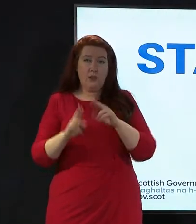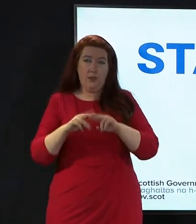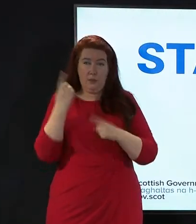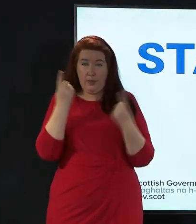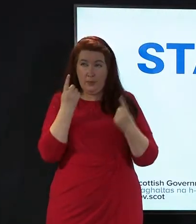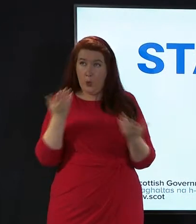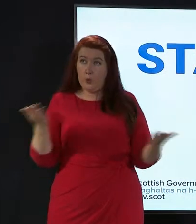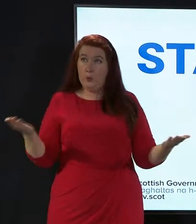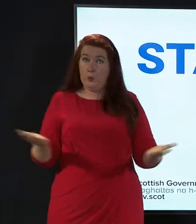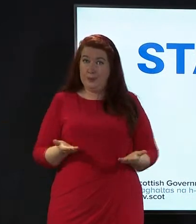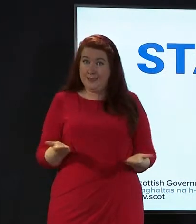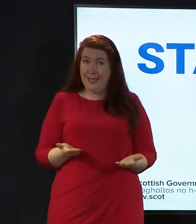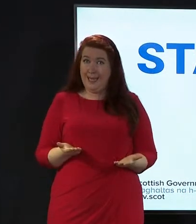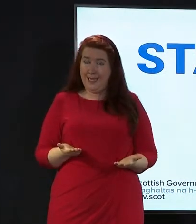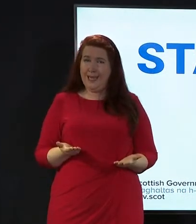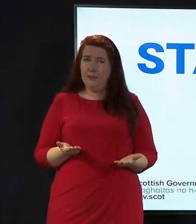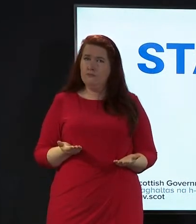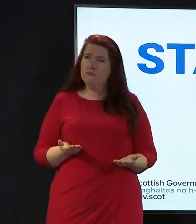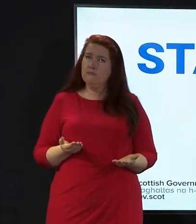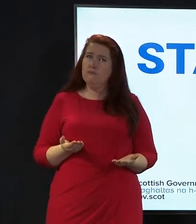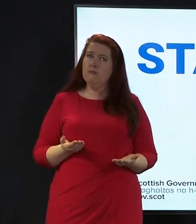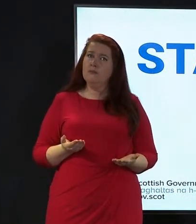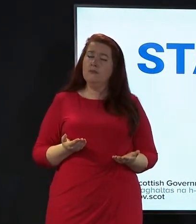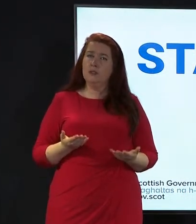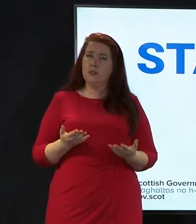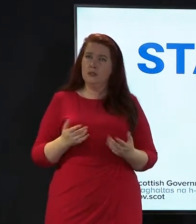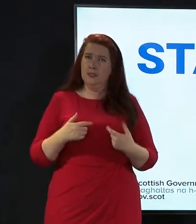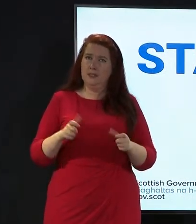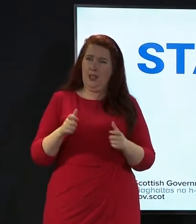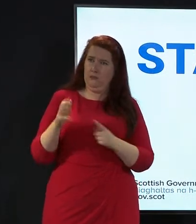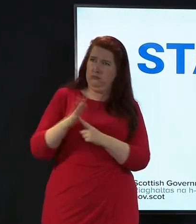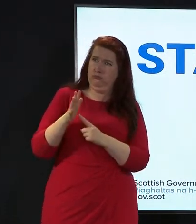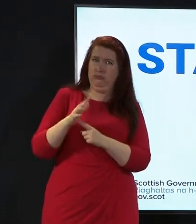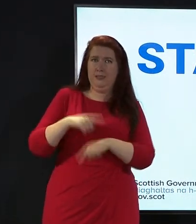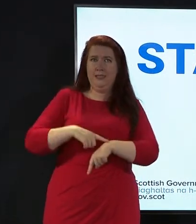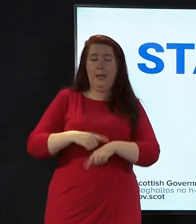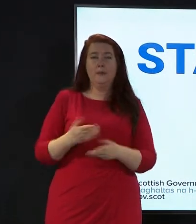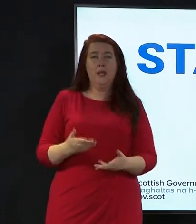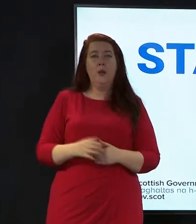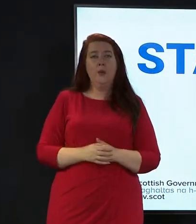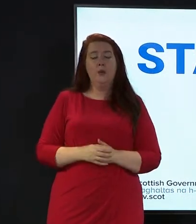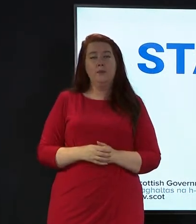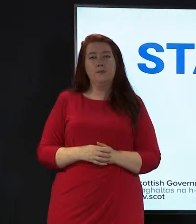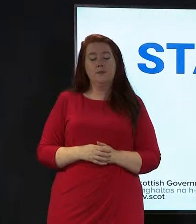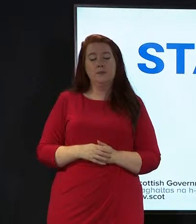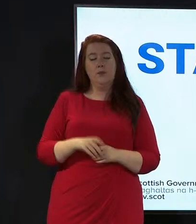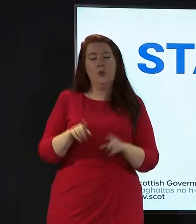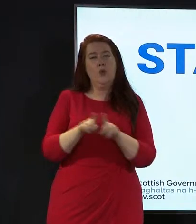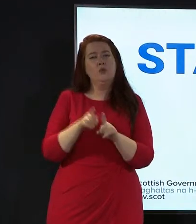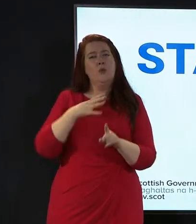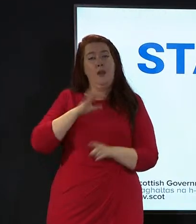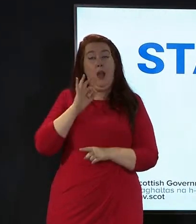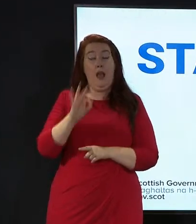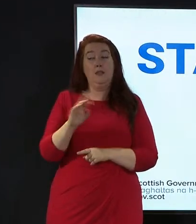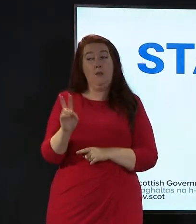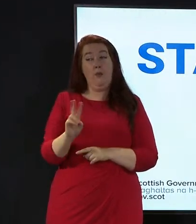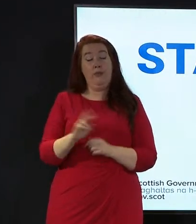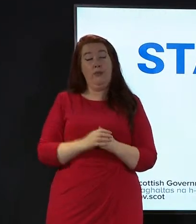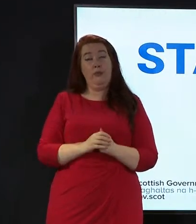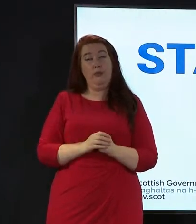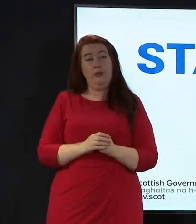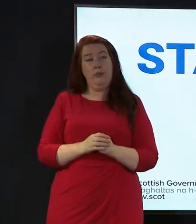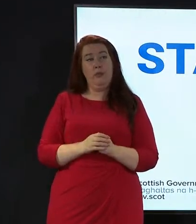today the situation as a critical moment still? Also, I wonder if I could ask to both of you,